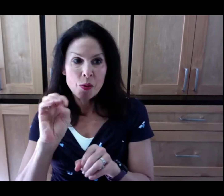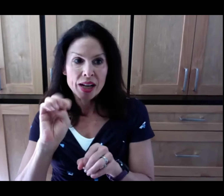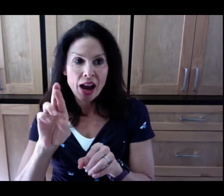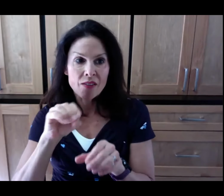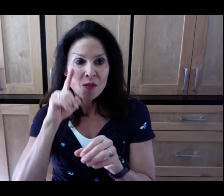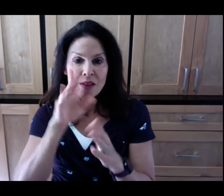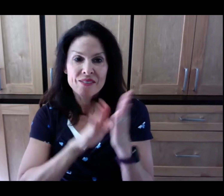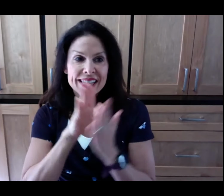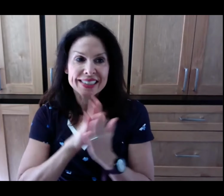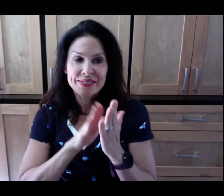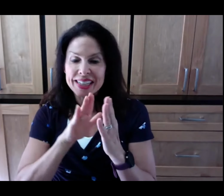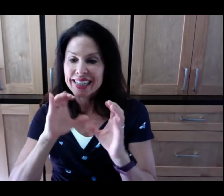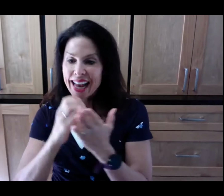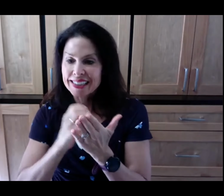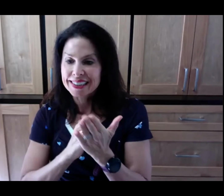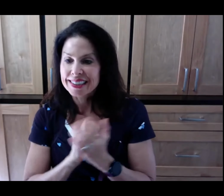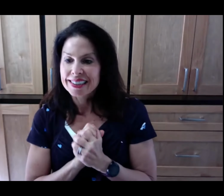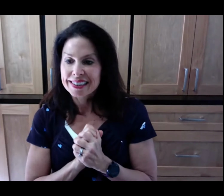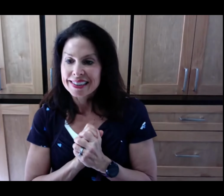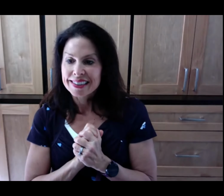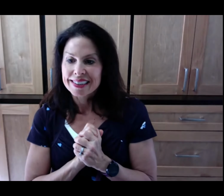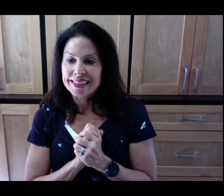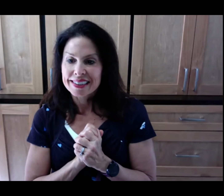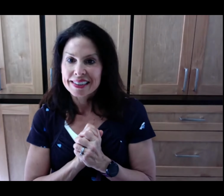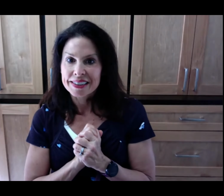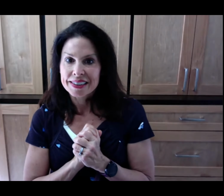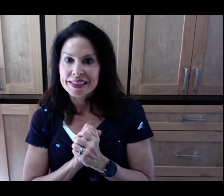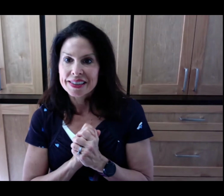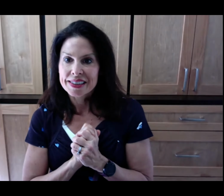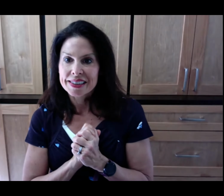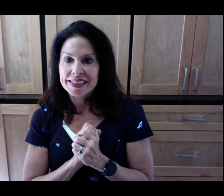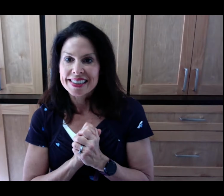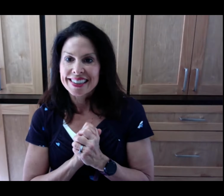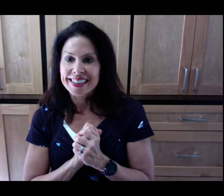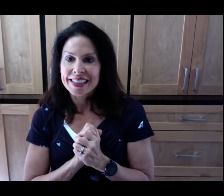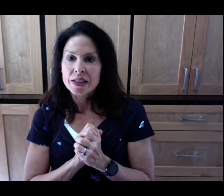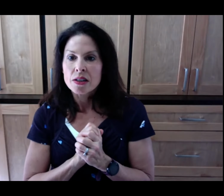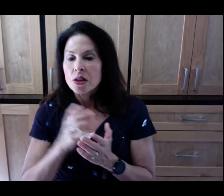Nobody has used OER in their in-person classes?